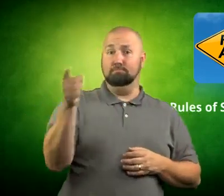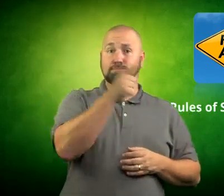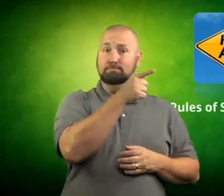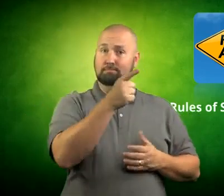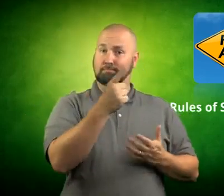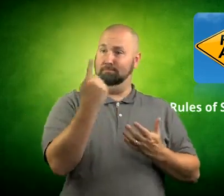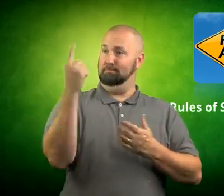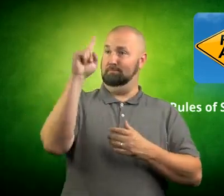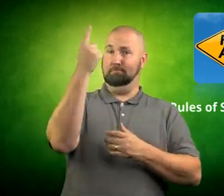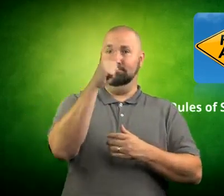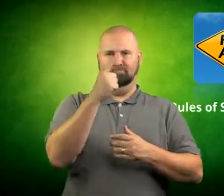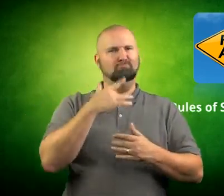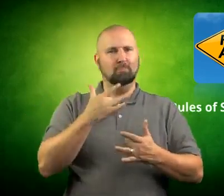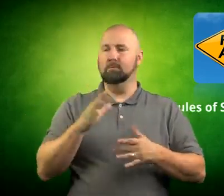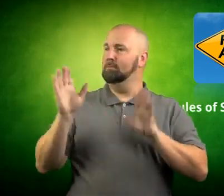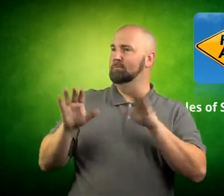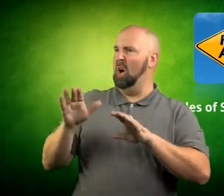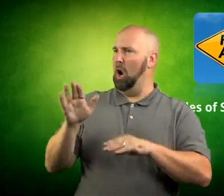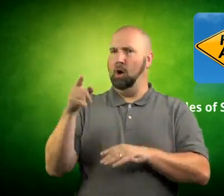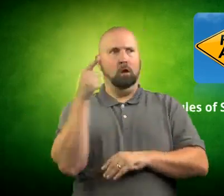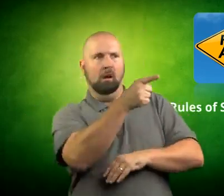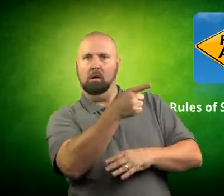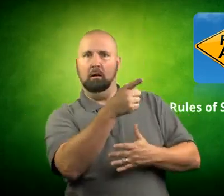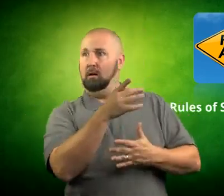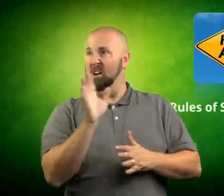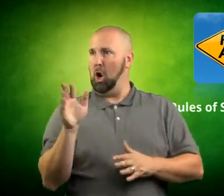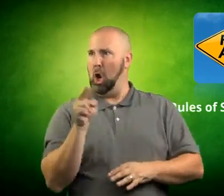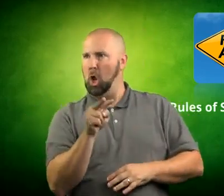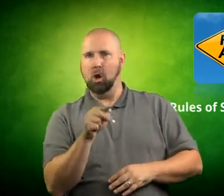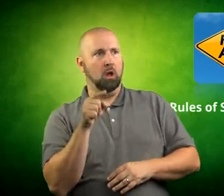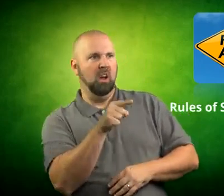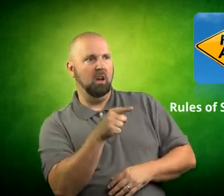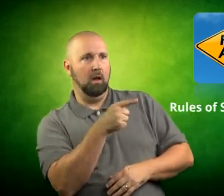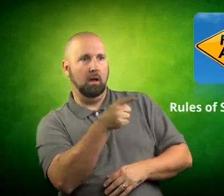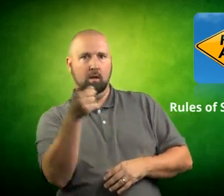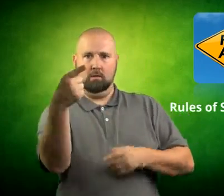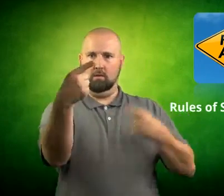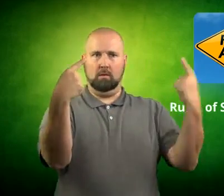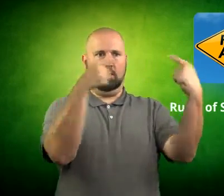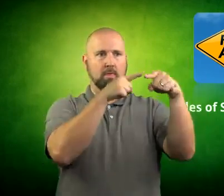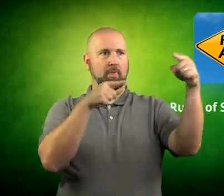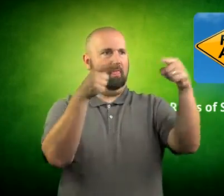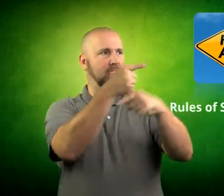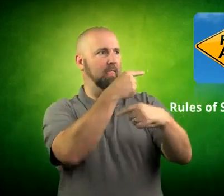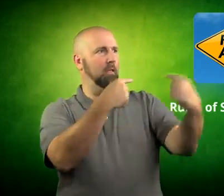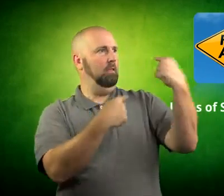Now, pointing. We typically would point with our index finger.